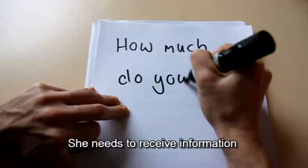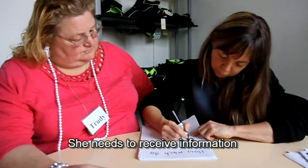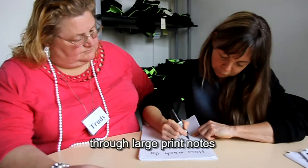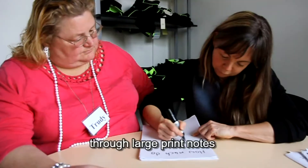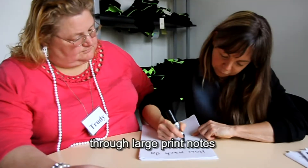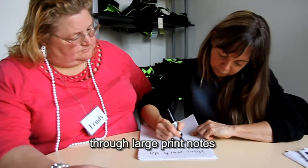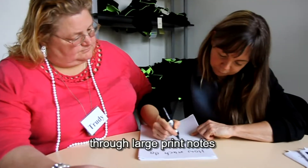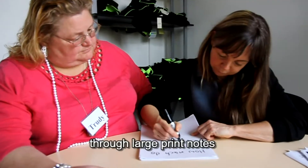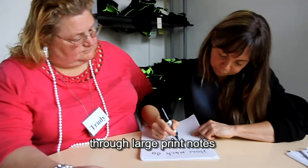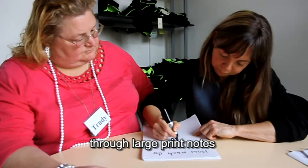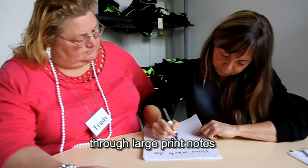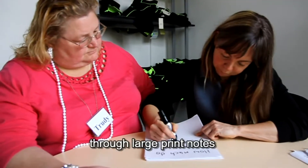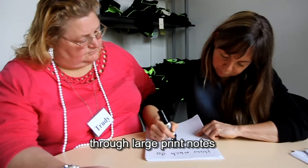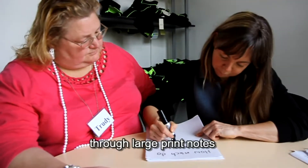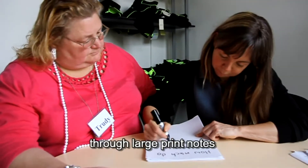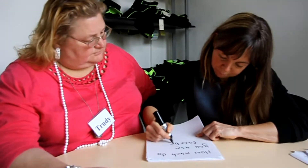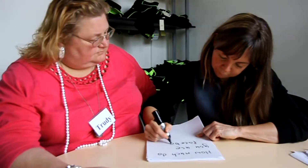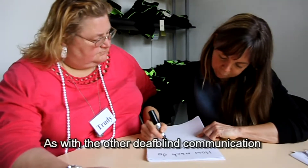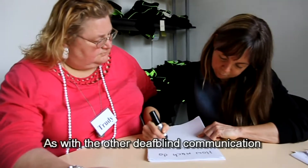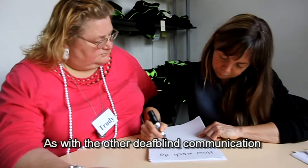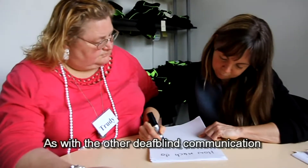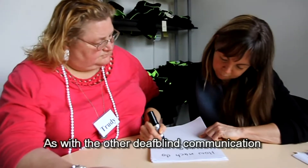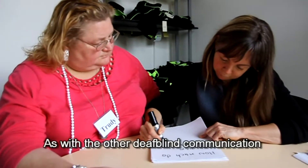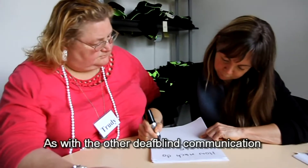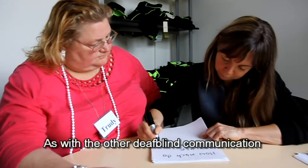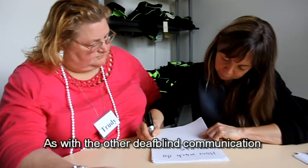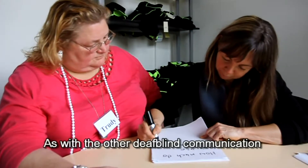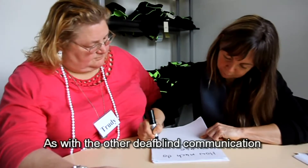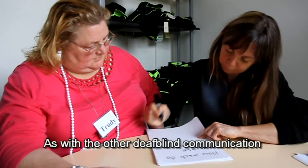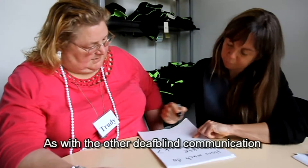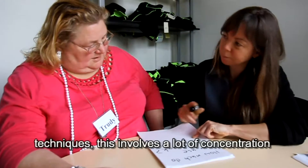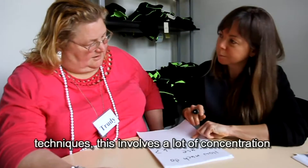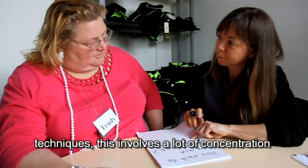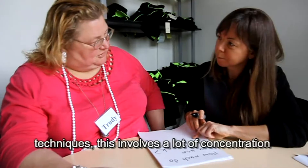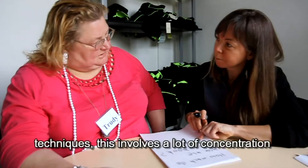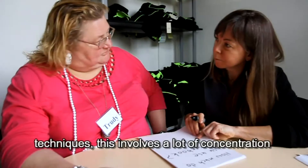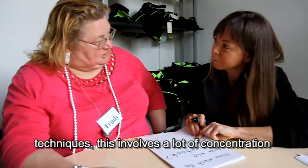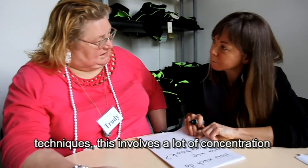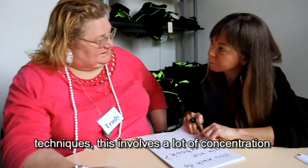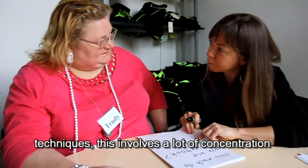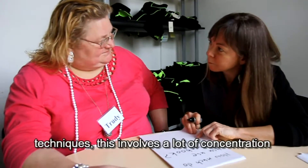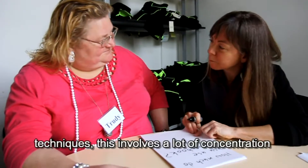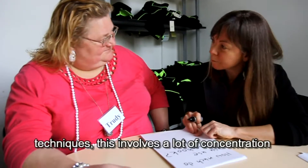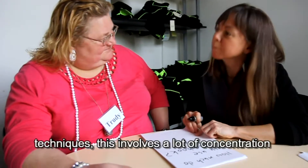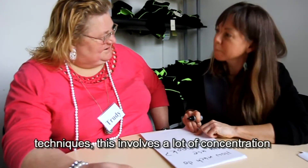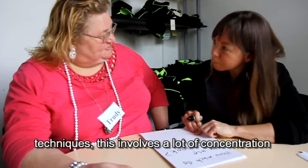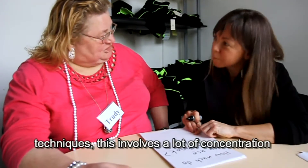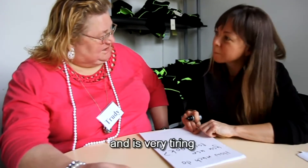information through large print notes. As with the other deafblind communication techniques, this involves a lot of concentration and is